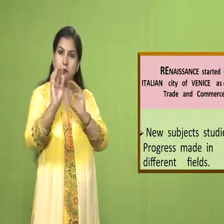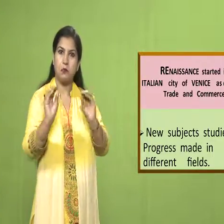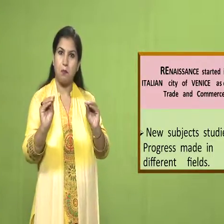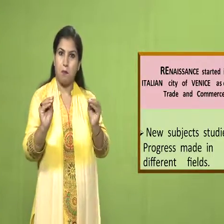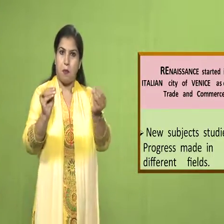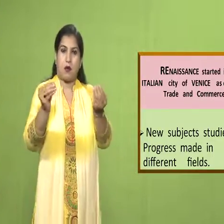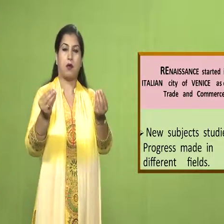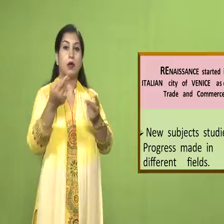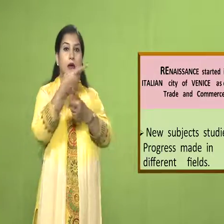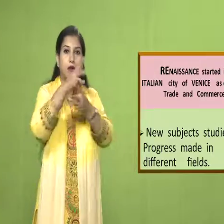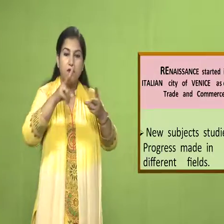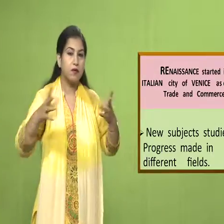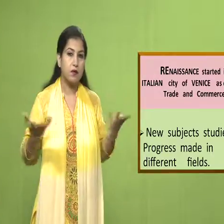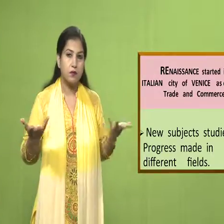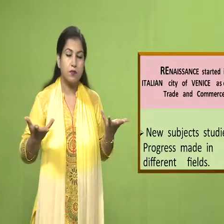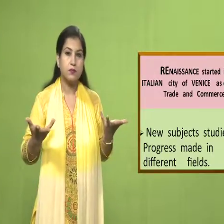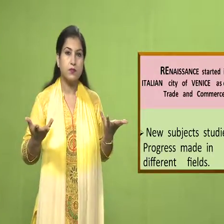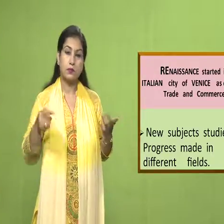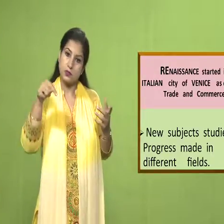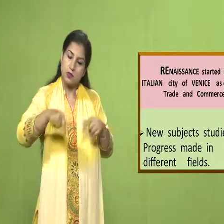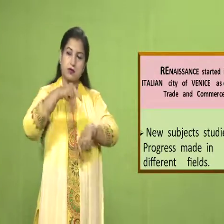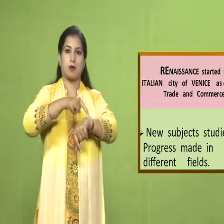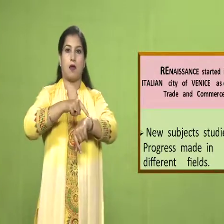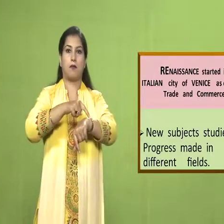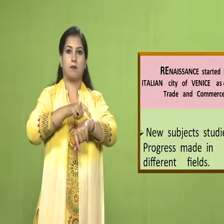in different fields during this period.